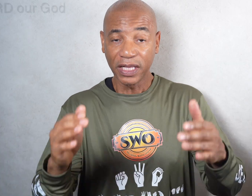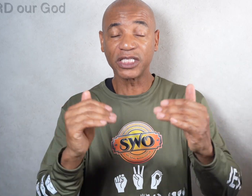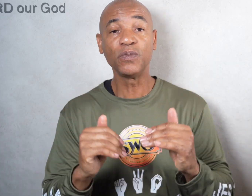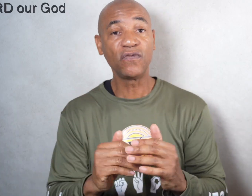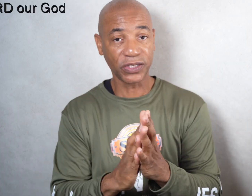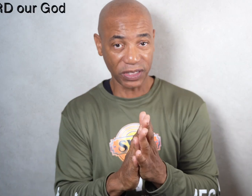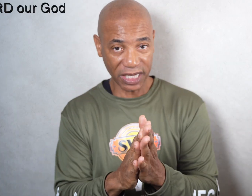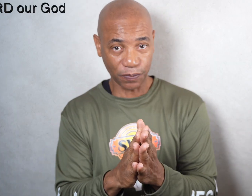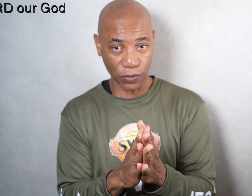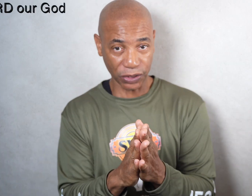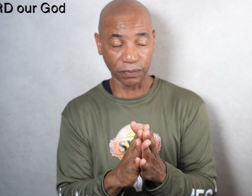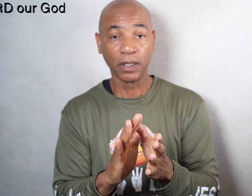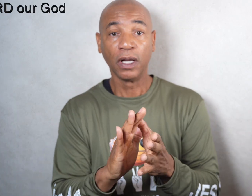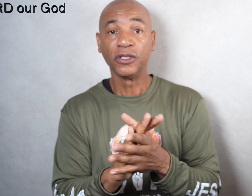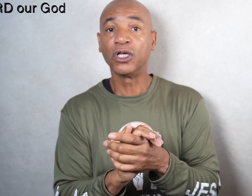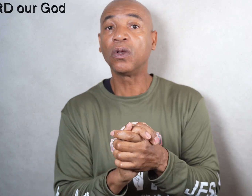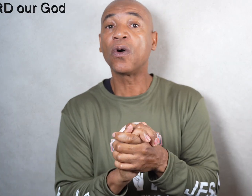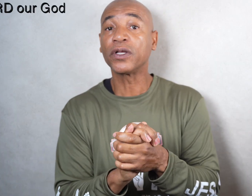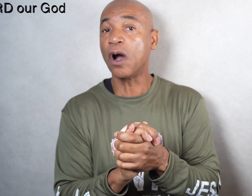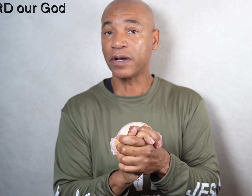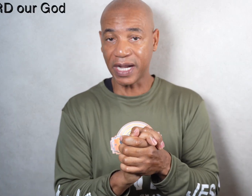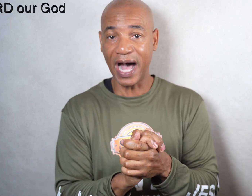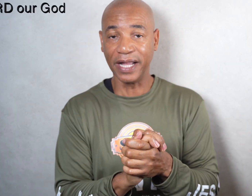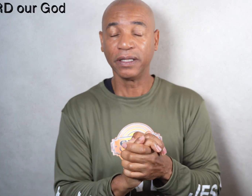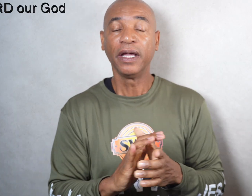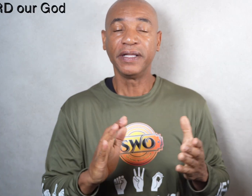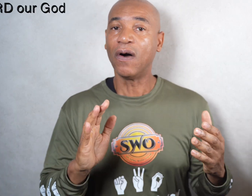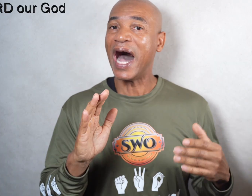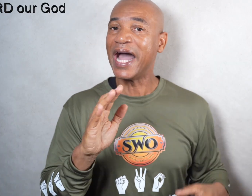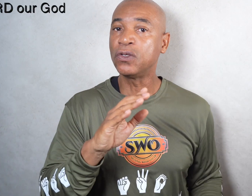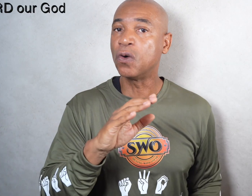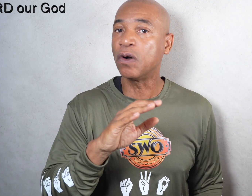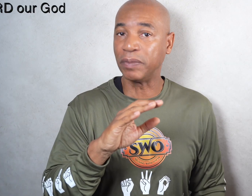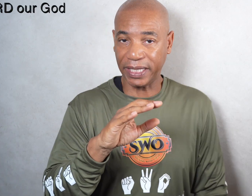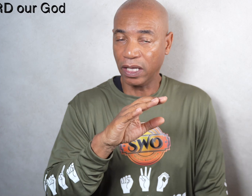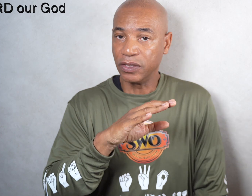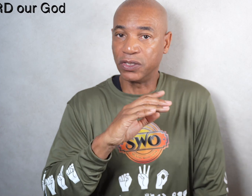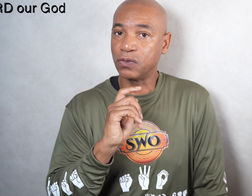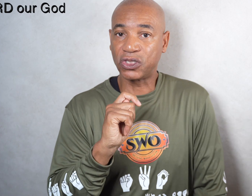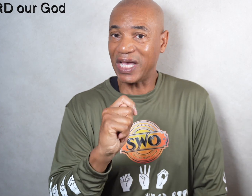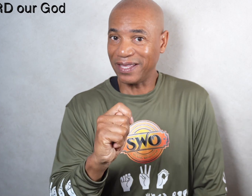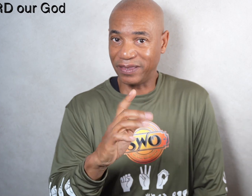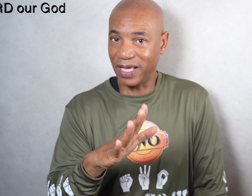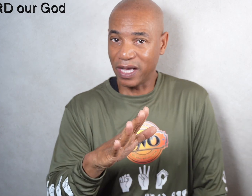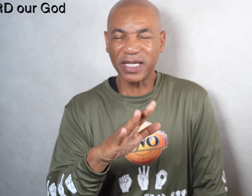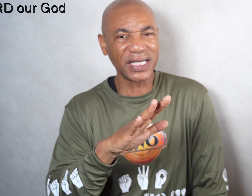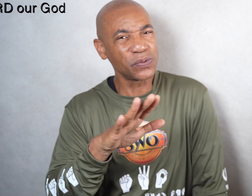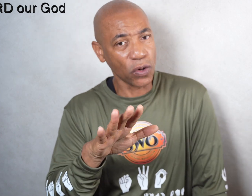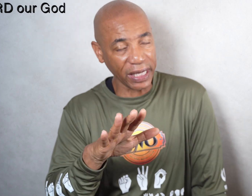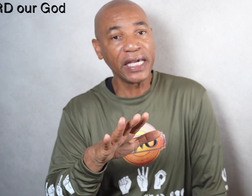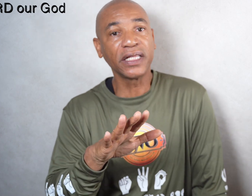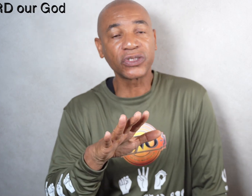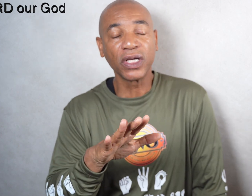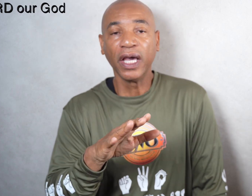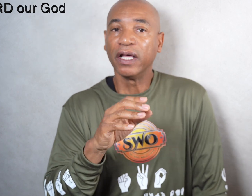Let's move on to the next portion. The Lord our God. Now, I normally don't sign the, because that's more English.